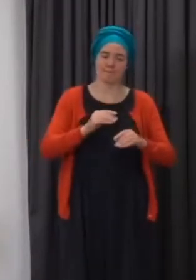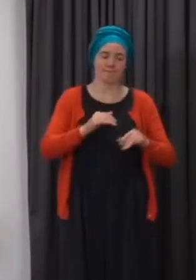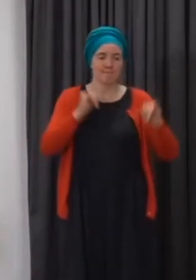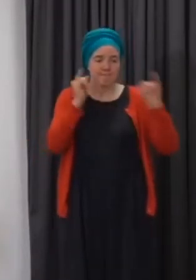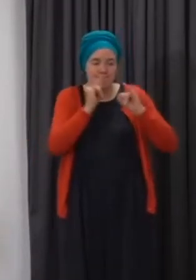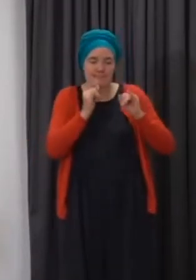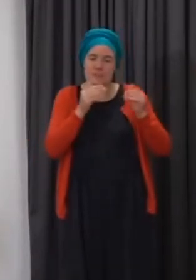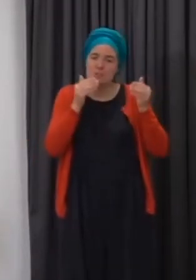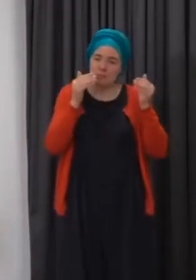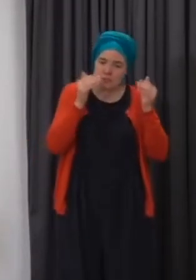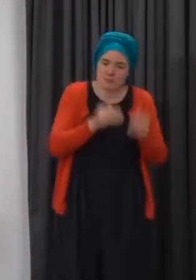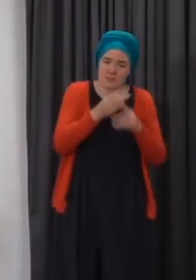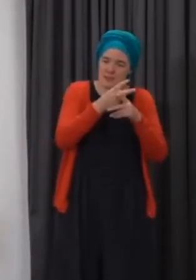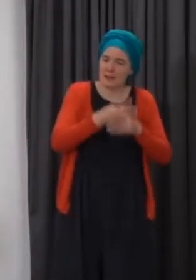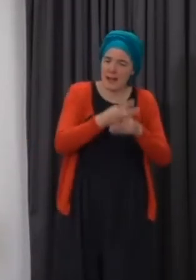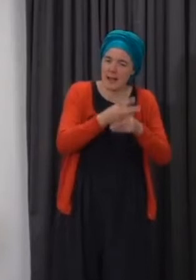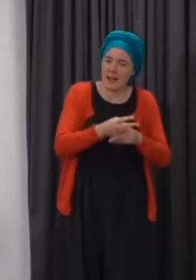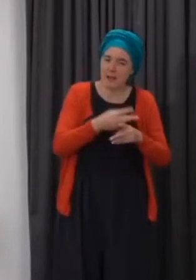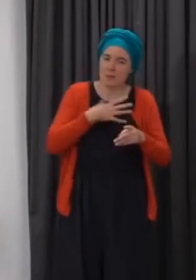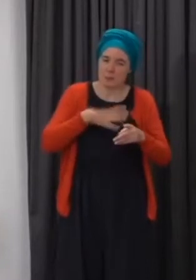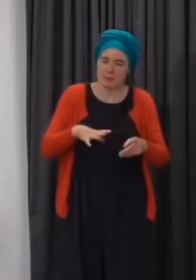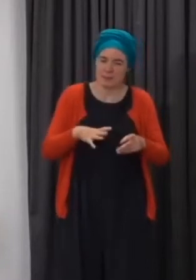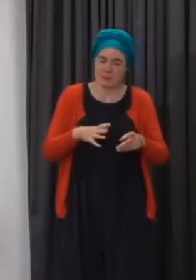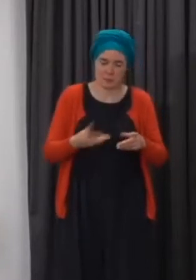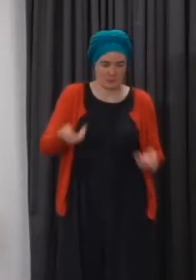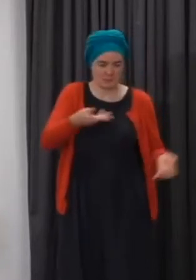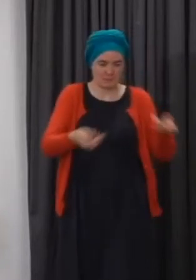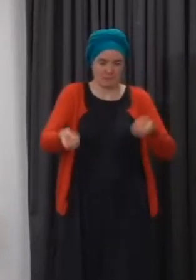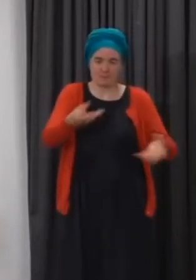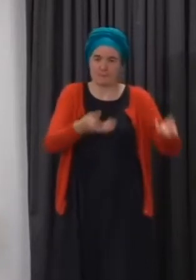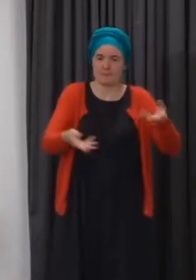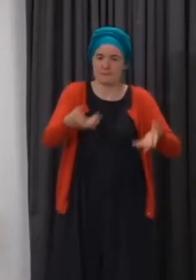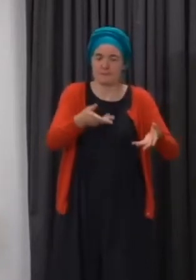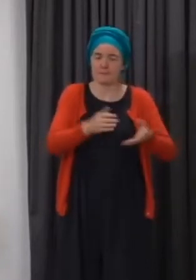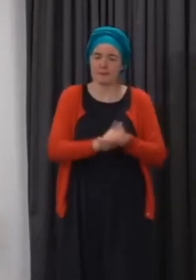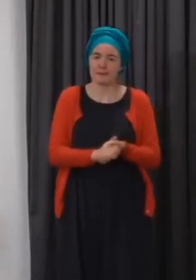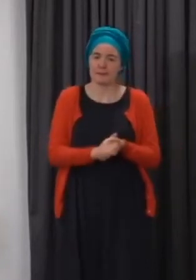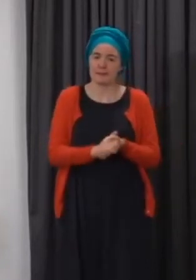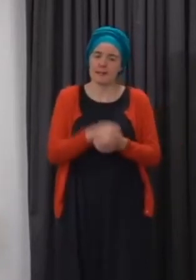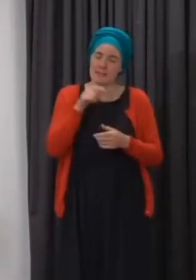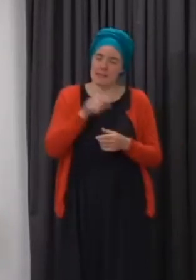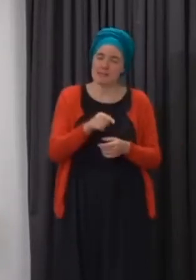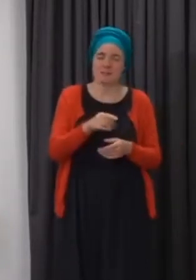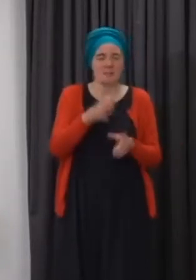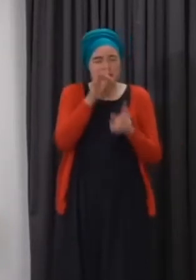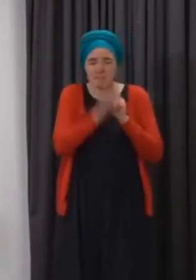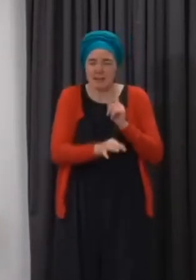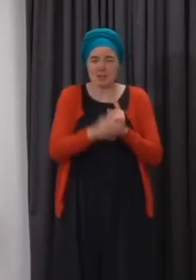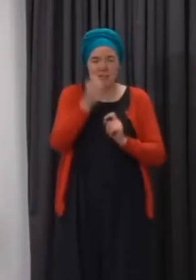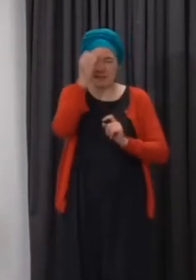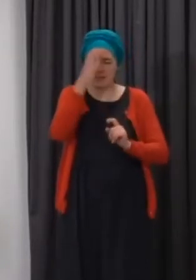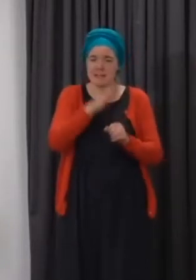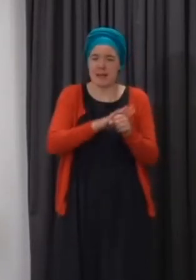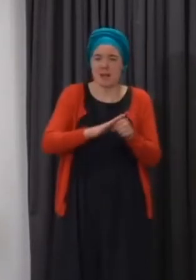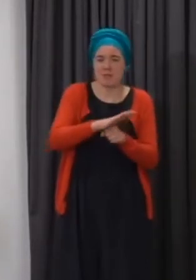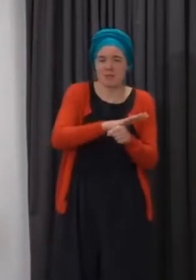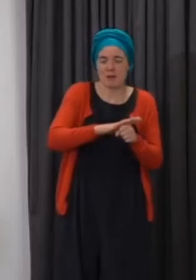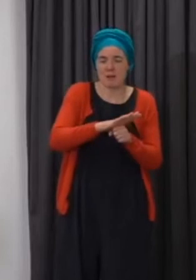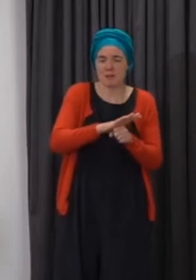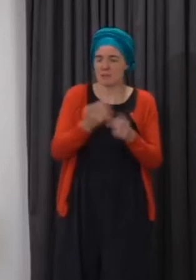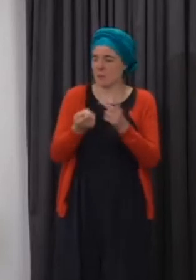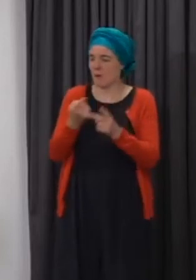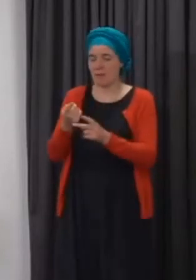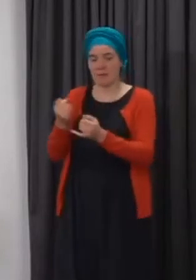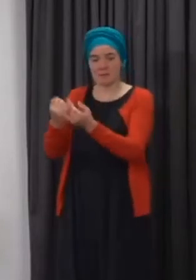a very specialist environment, and I want to acknowledge the way in which staff from other areas of the NHS have retrained and